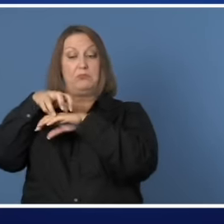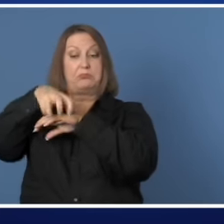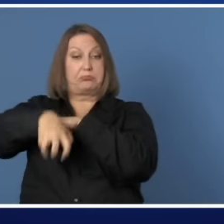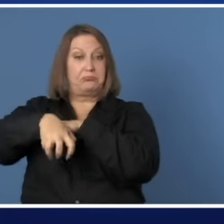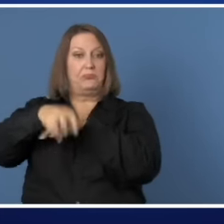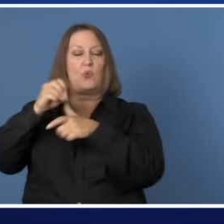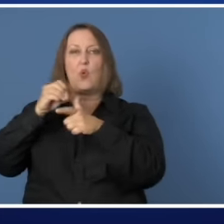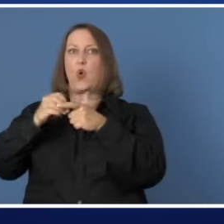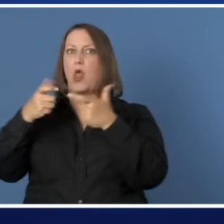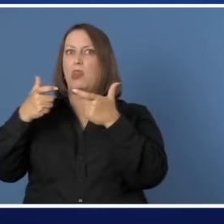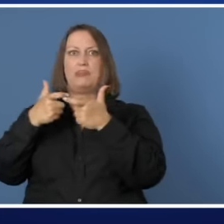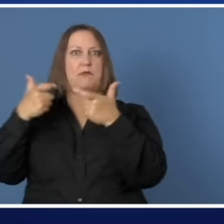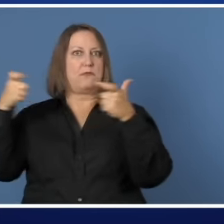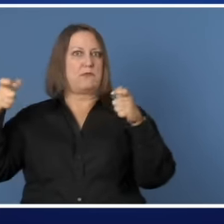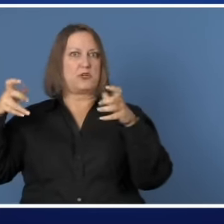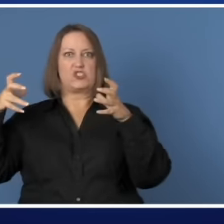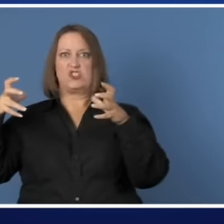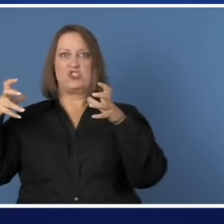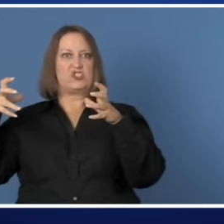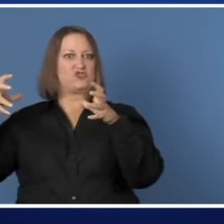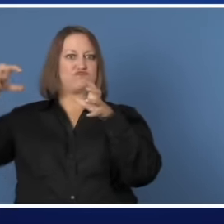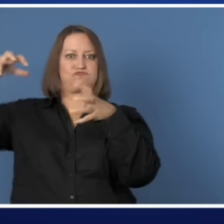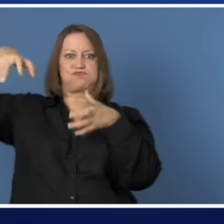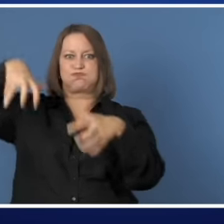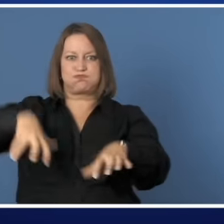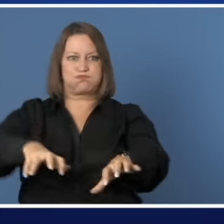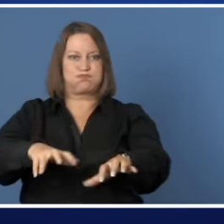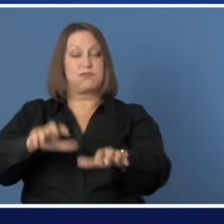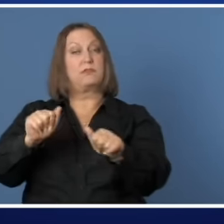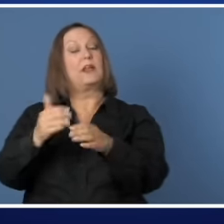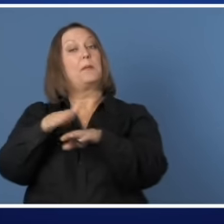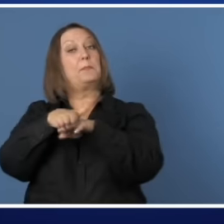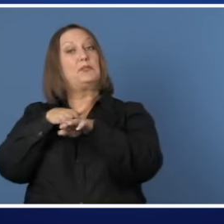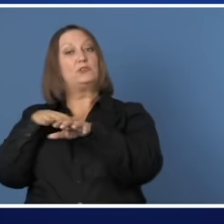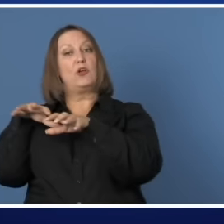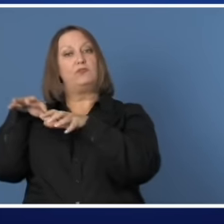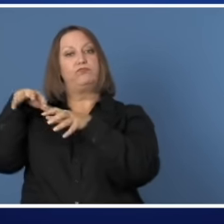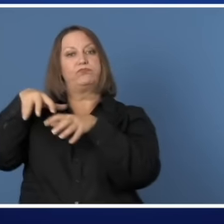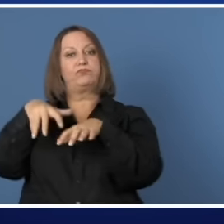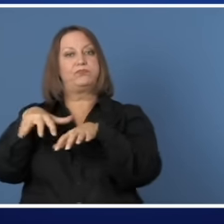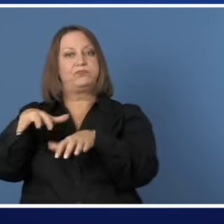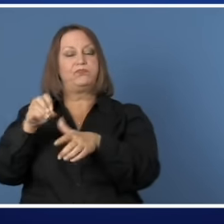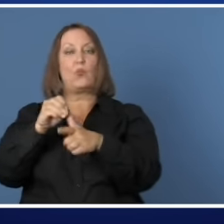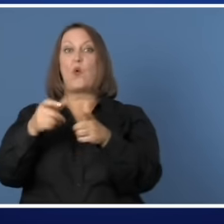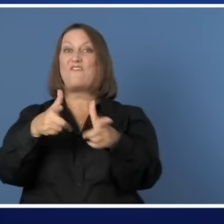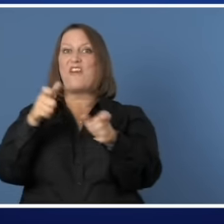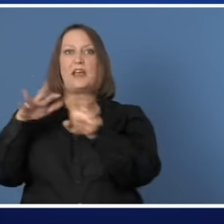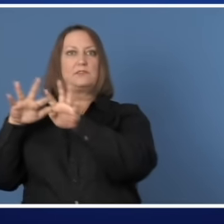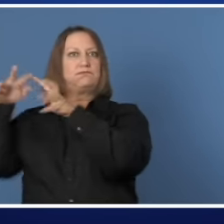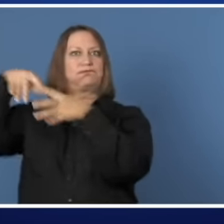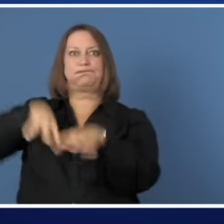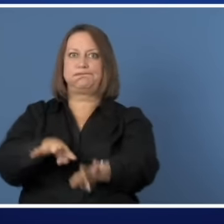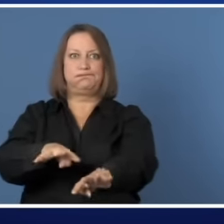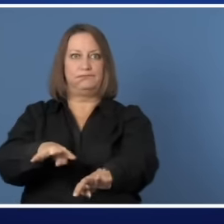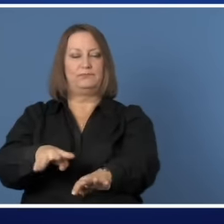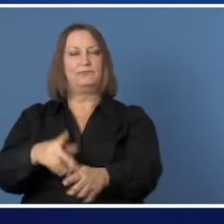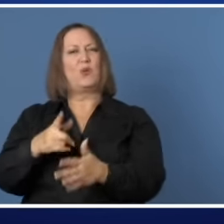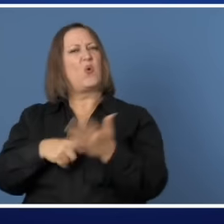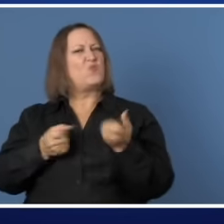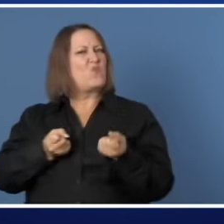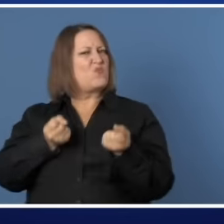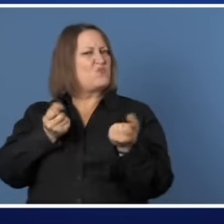Landslides may be small or large, slow or rapid. They are